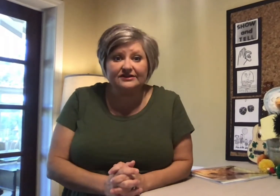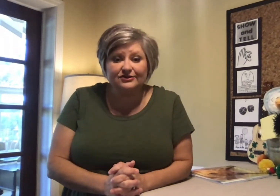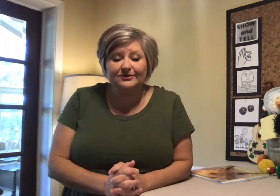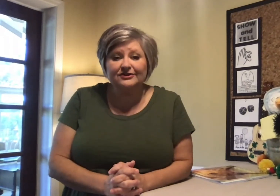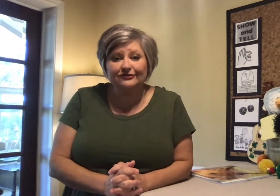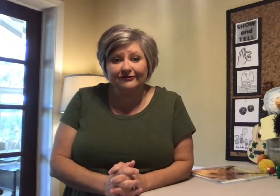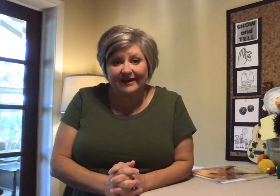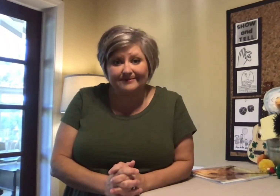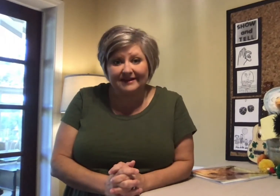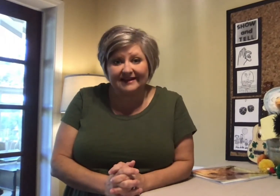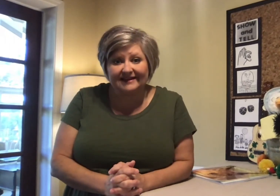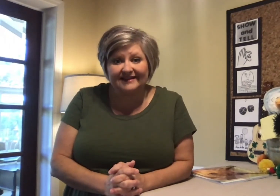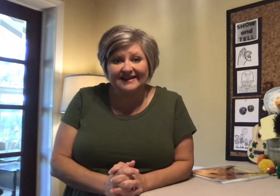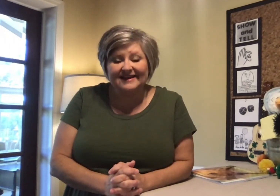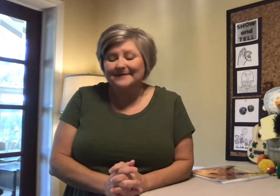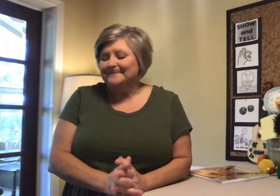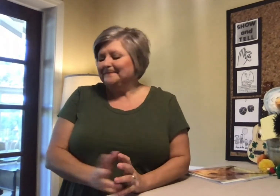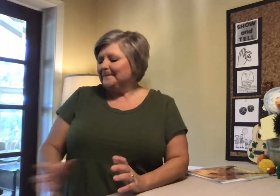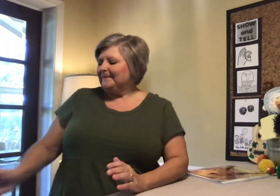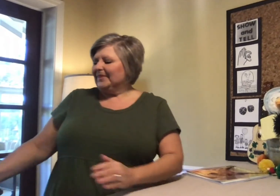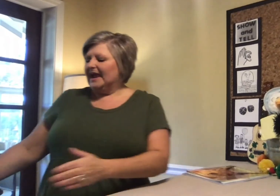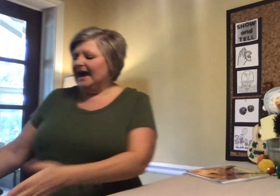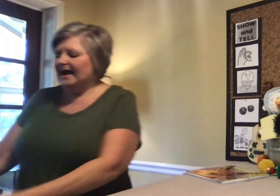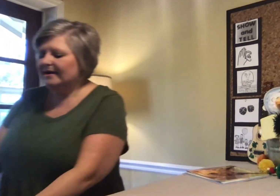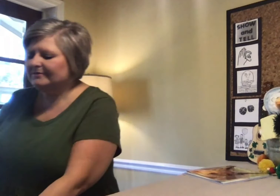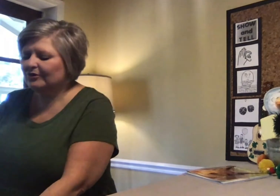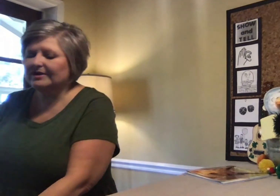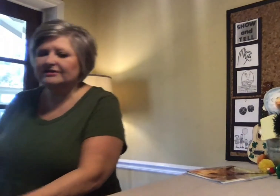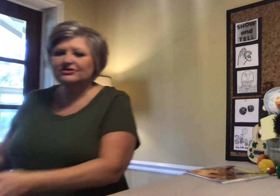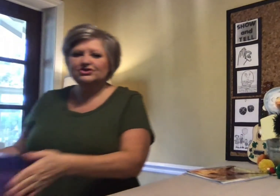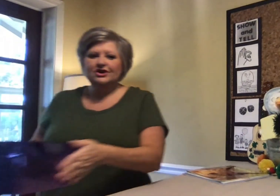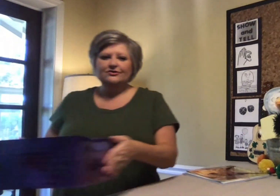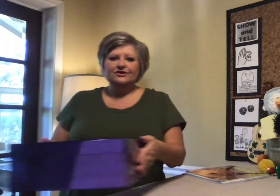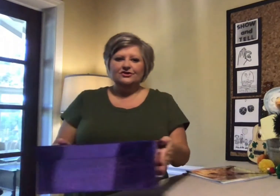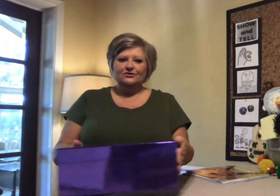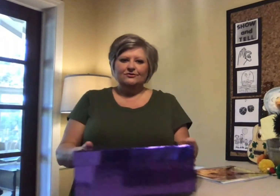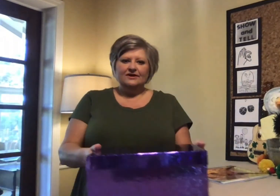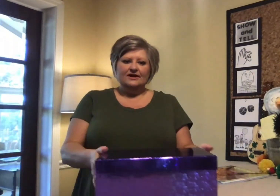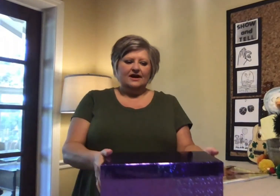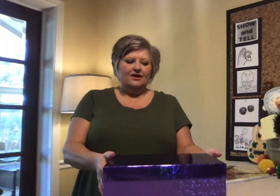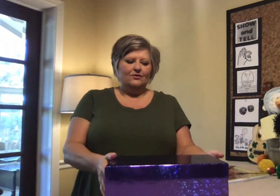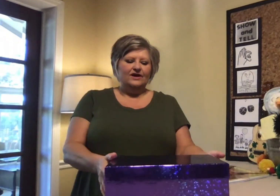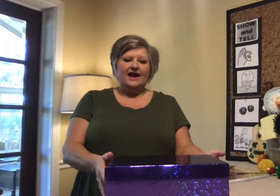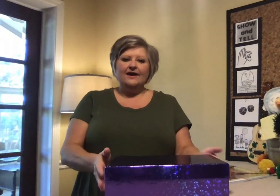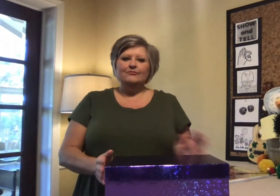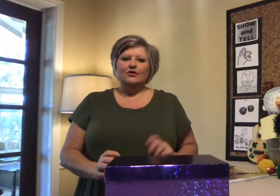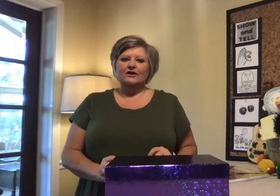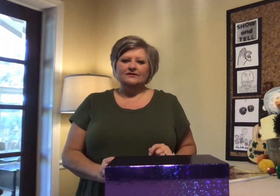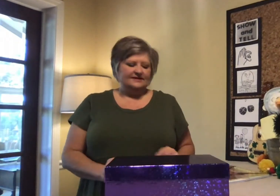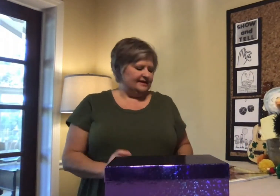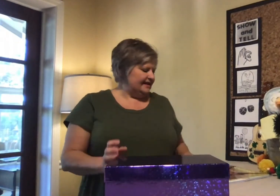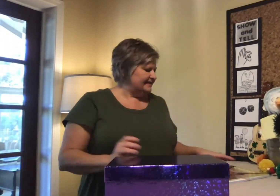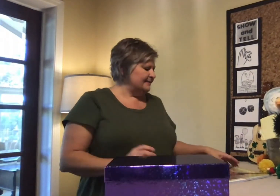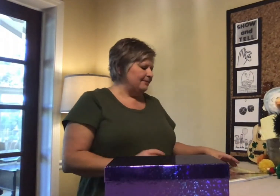do with your family. I'm going to show you what I brought. It's a